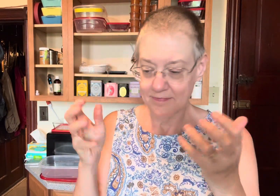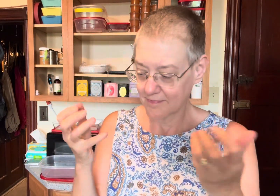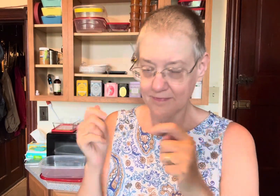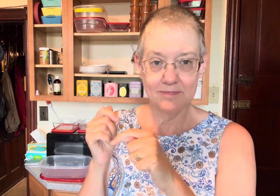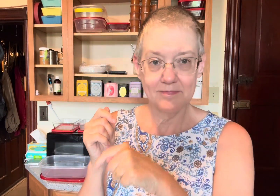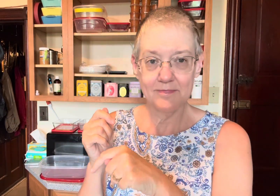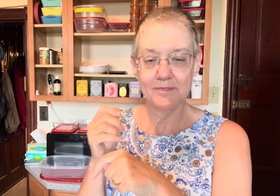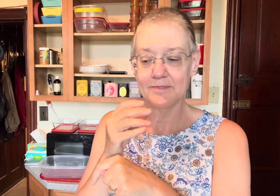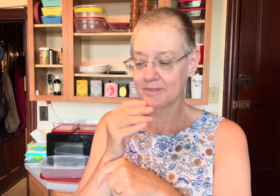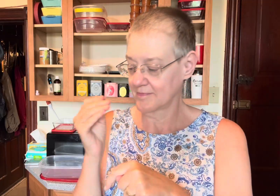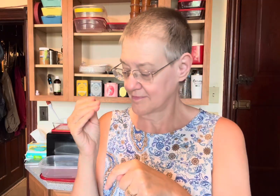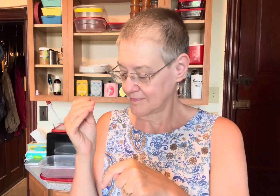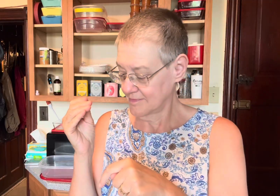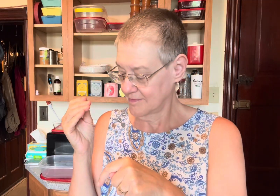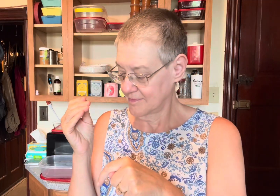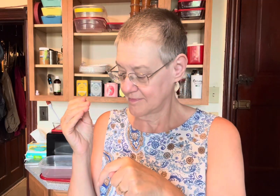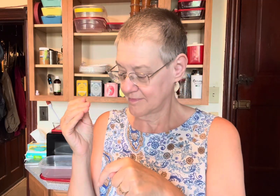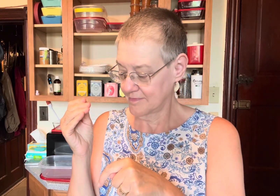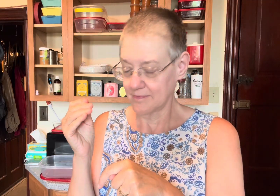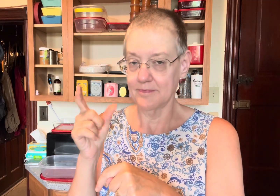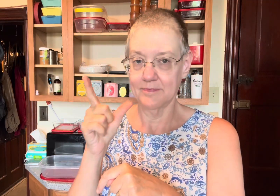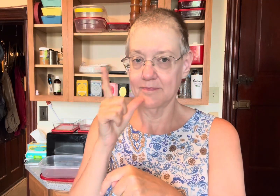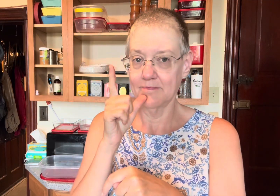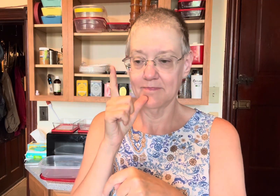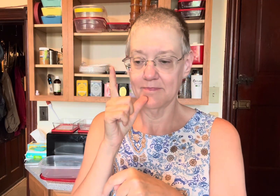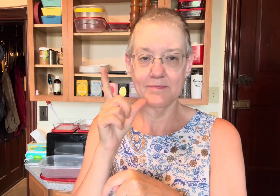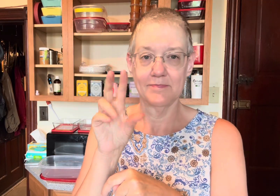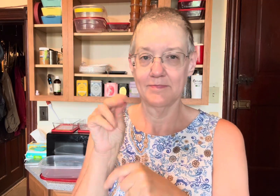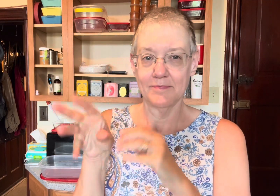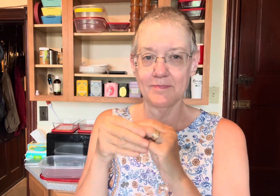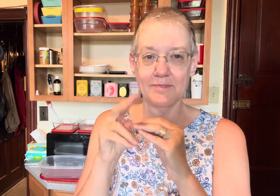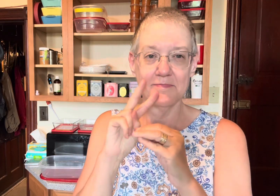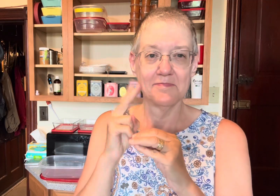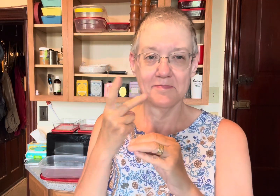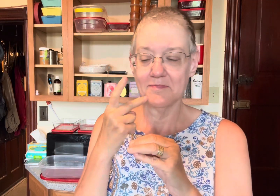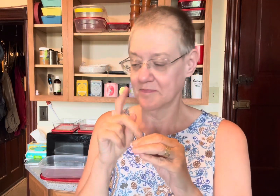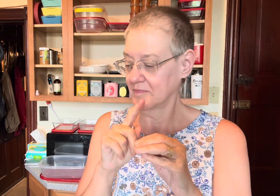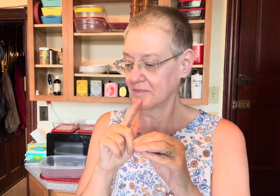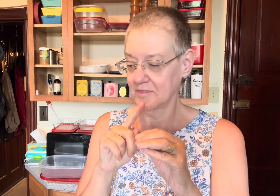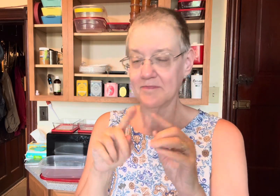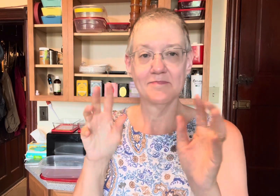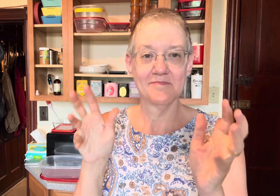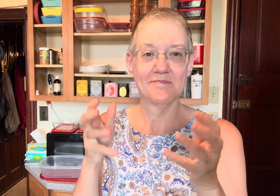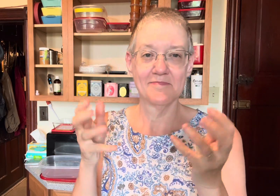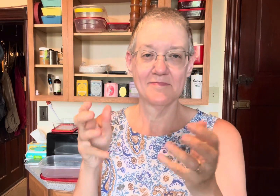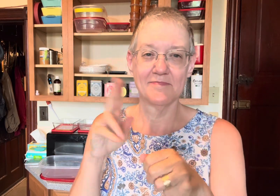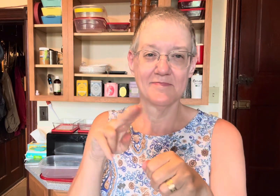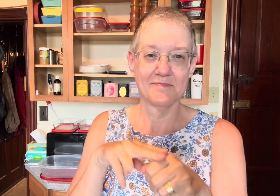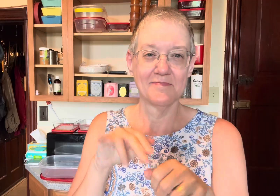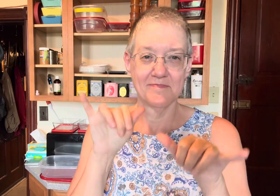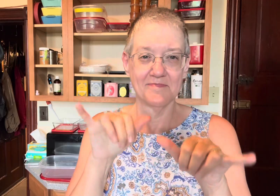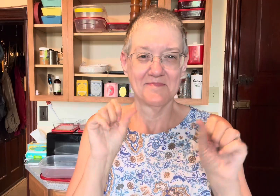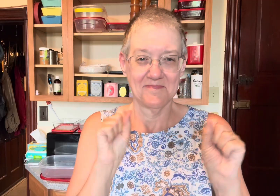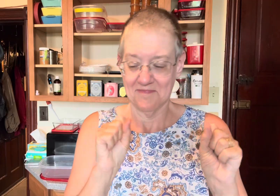Of course, there's no salad in there or no vegetables lunch in there either.